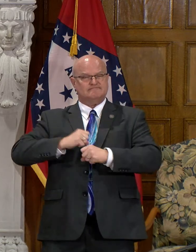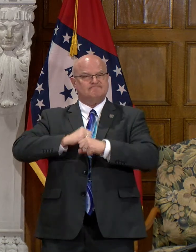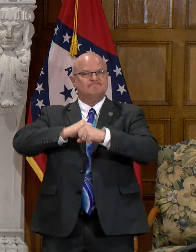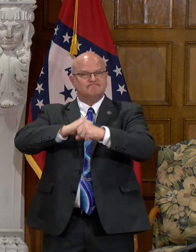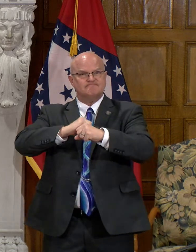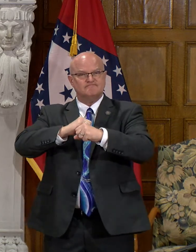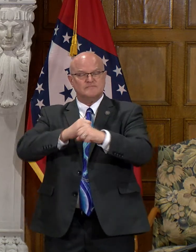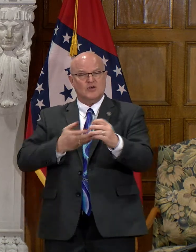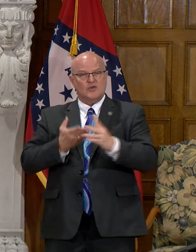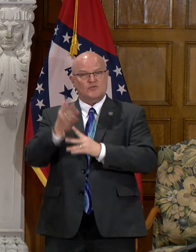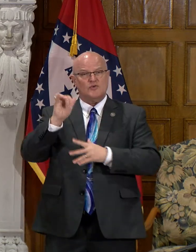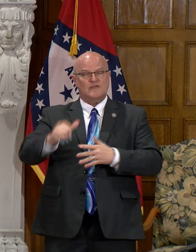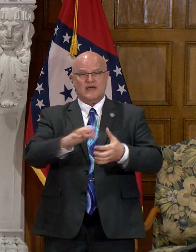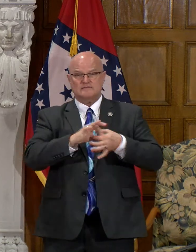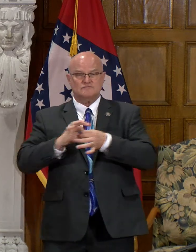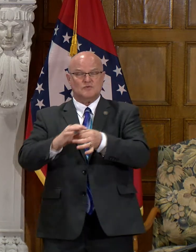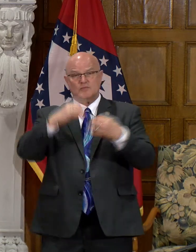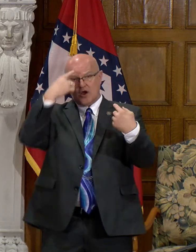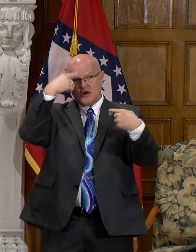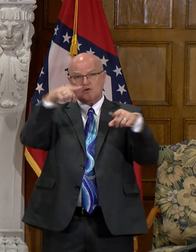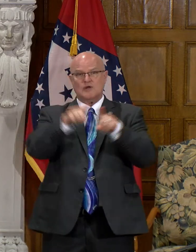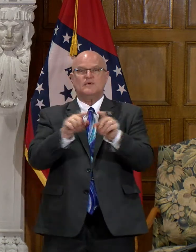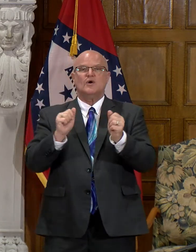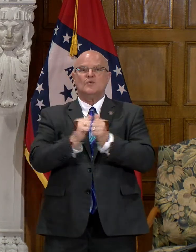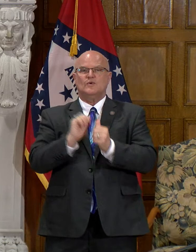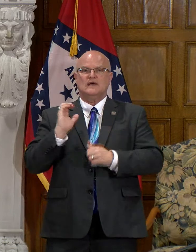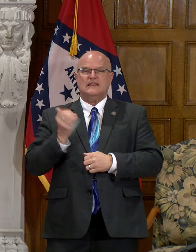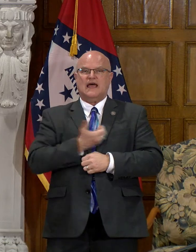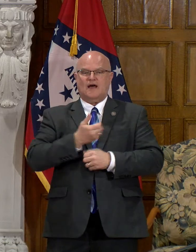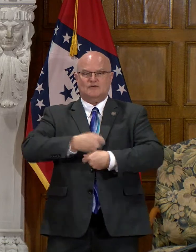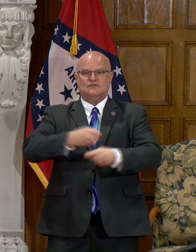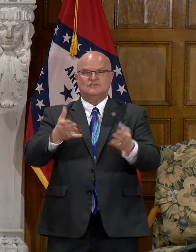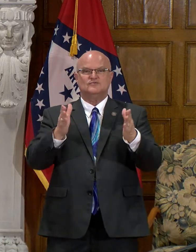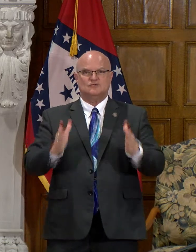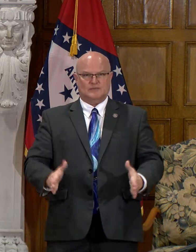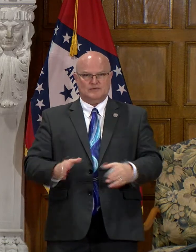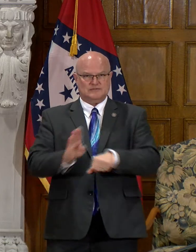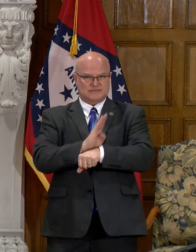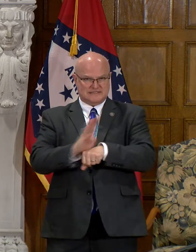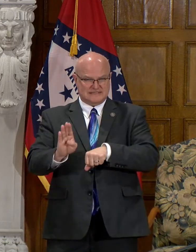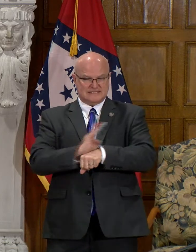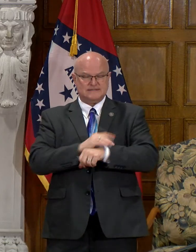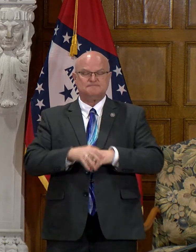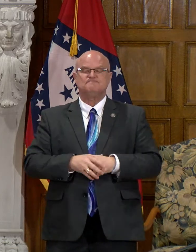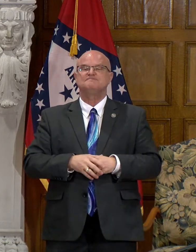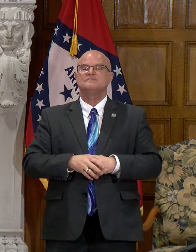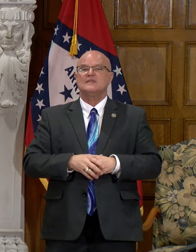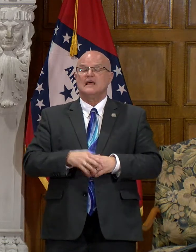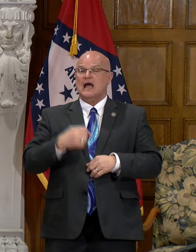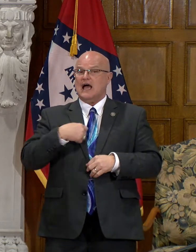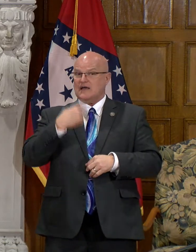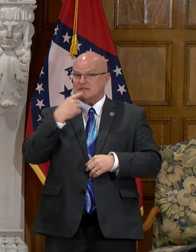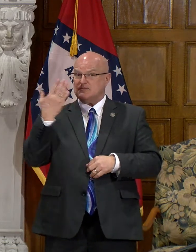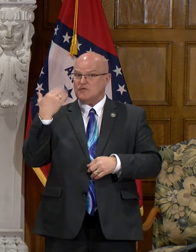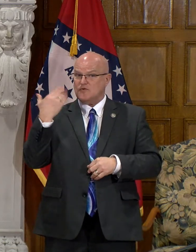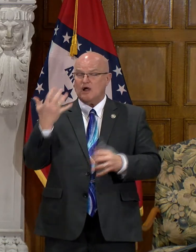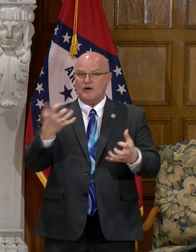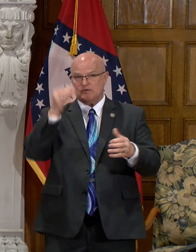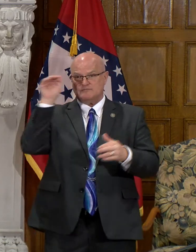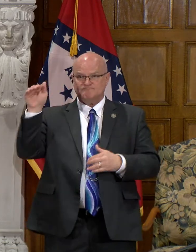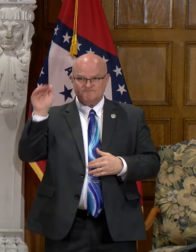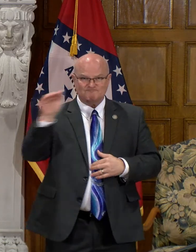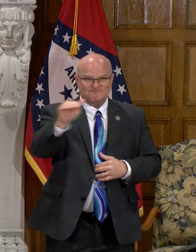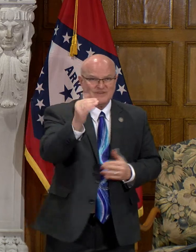essence, through that cooperative agreement with our distributors. Secondly, as I've noted before, but I wanted to